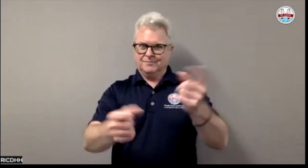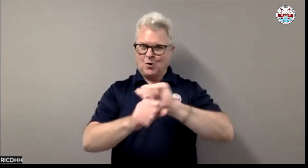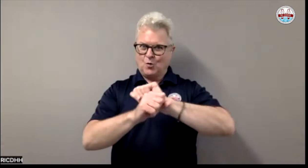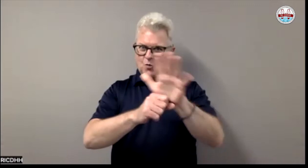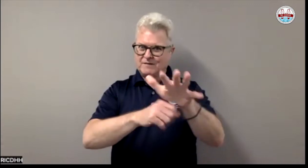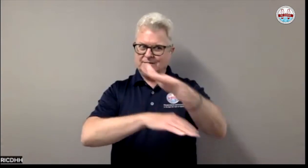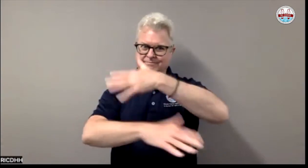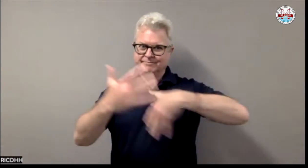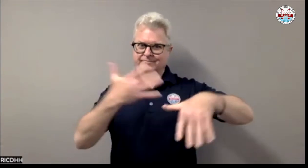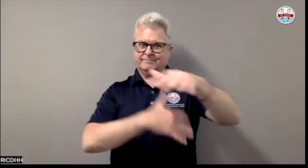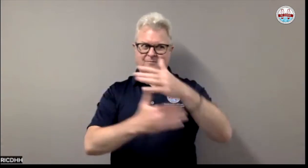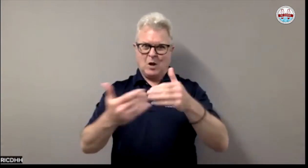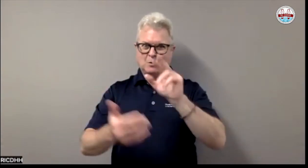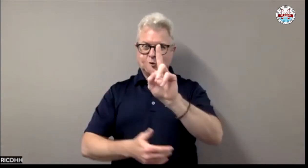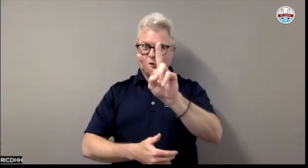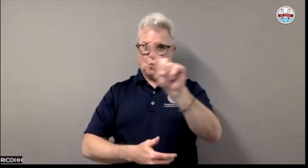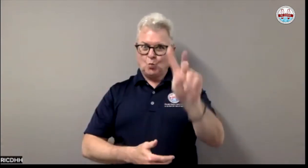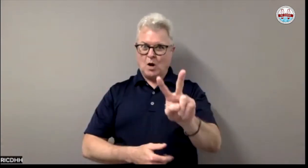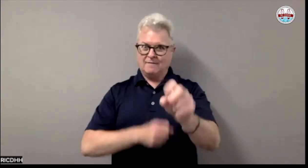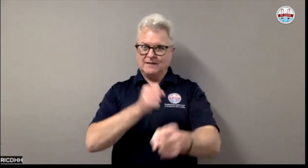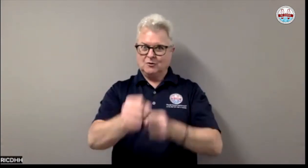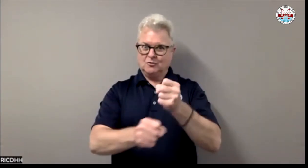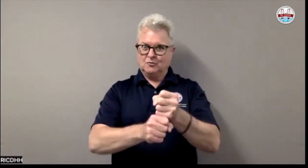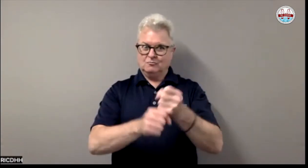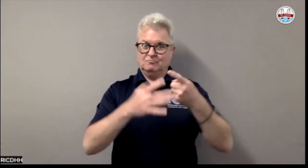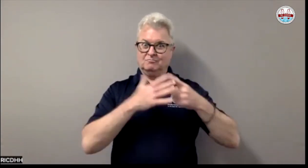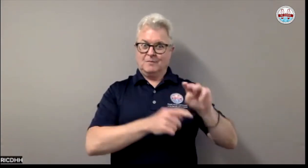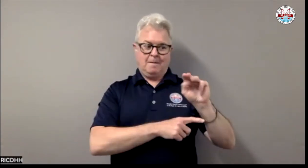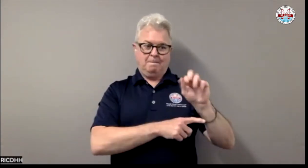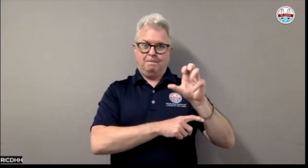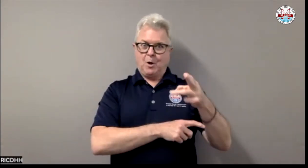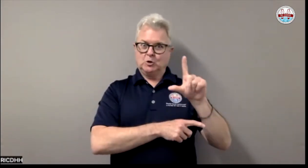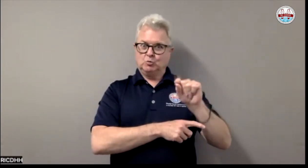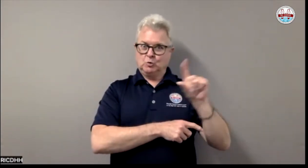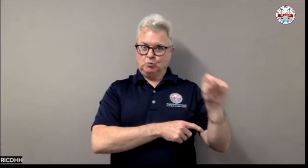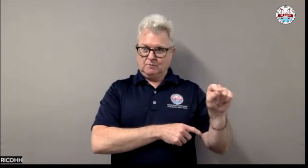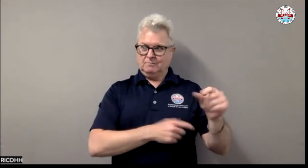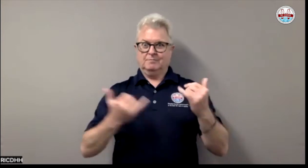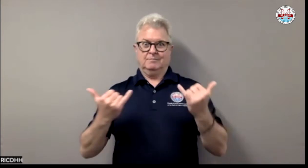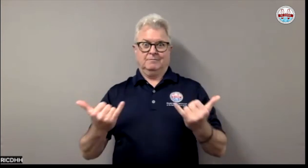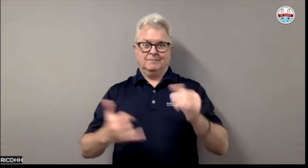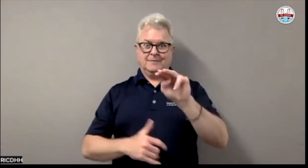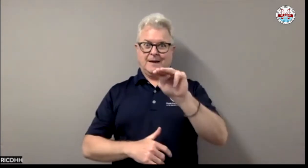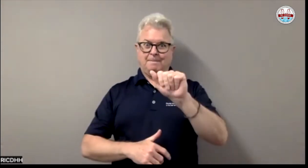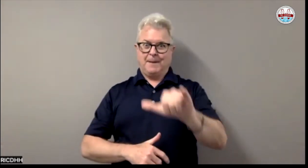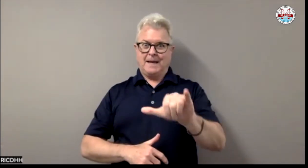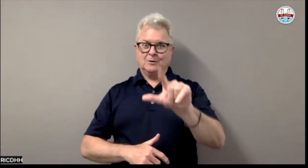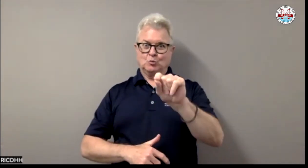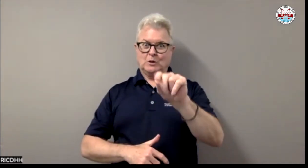You know, we've been living with COVID-19 for almost 2.5 years now, which began back in March of 2020.